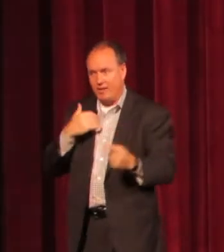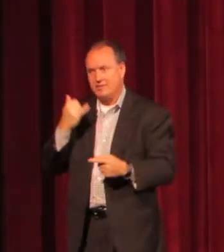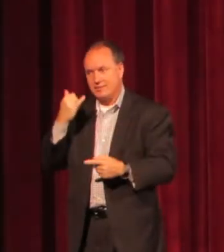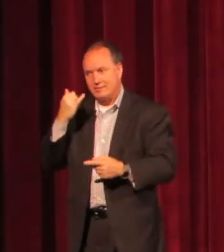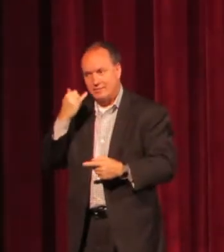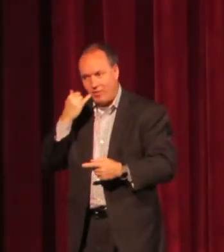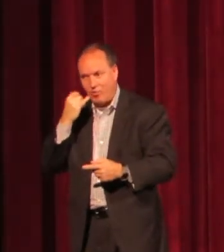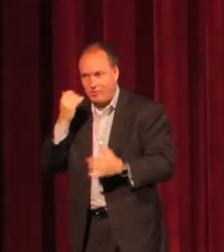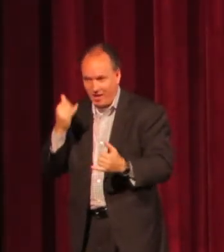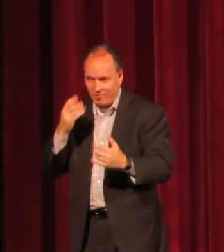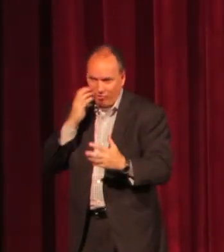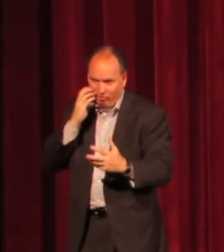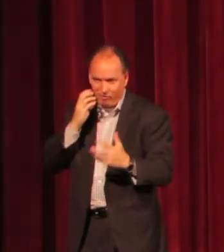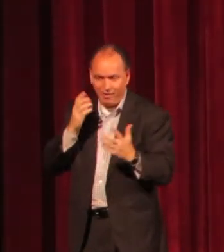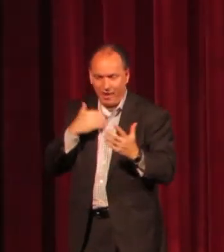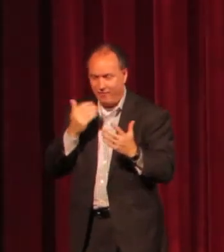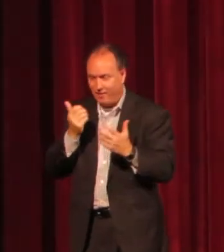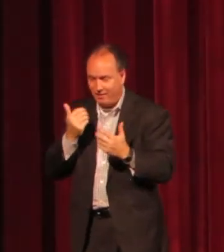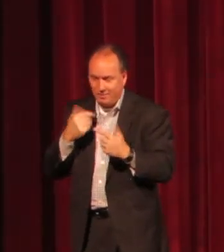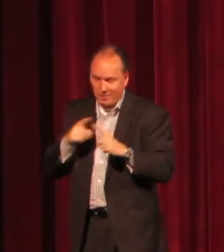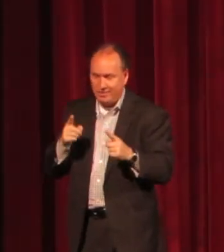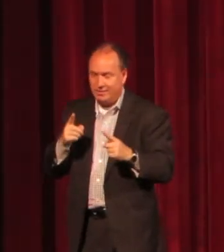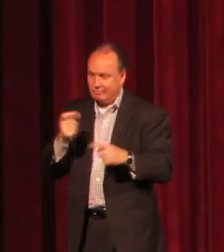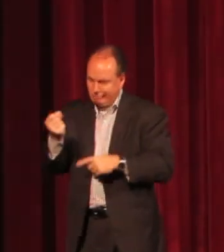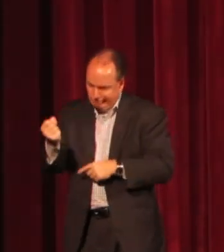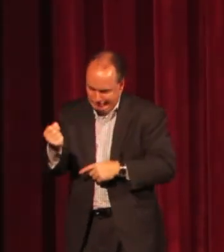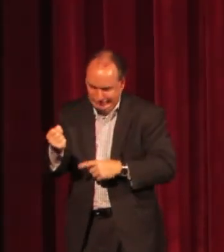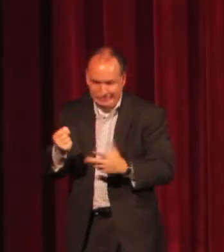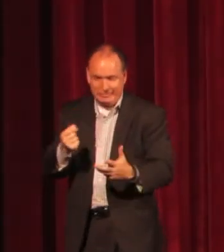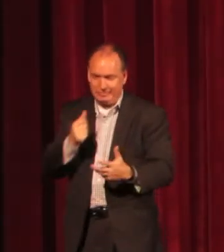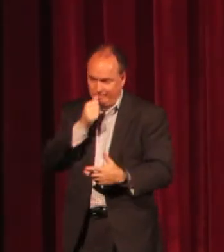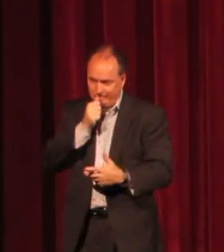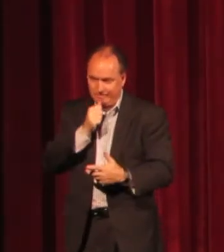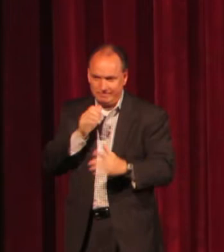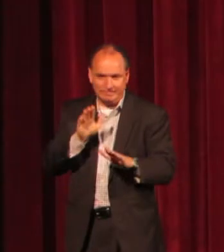now, but if you could just hold off on that, that would be great.